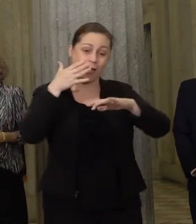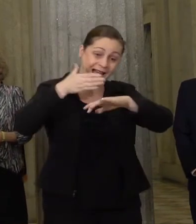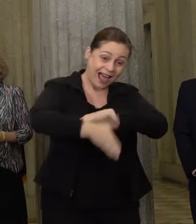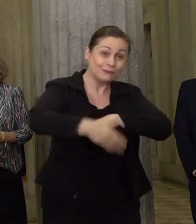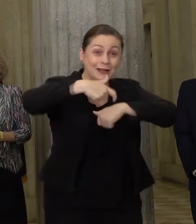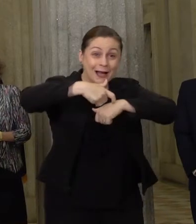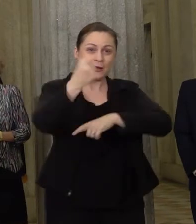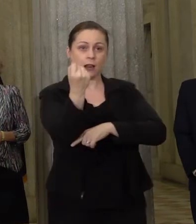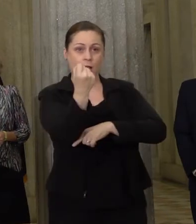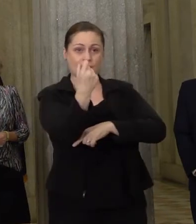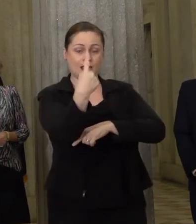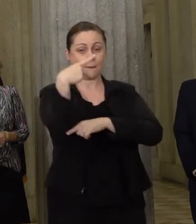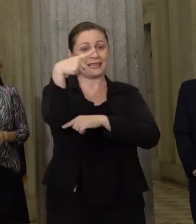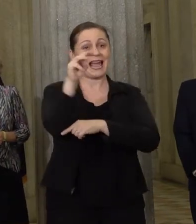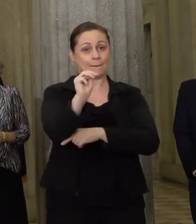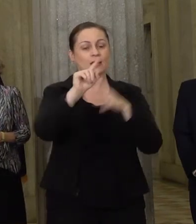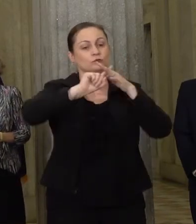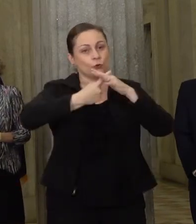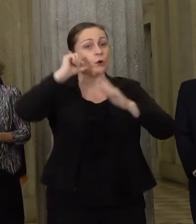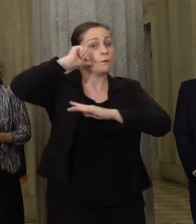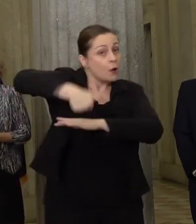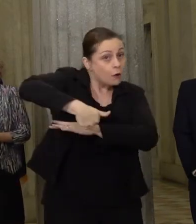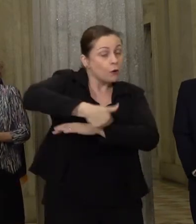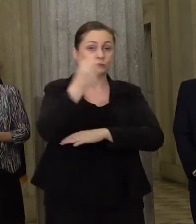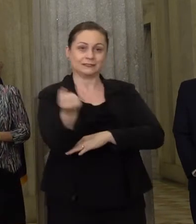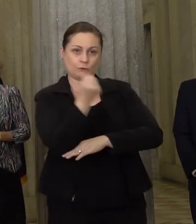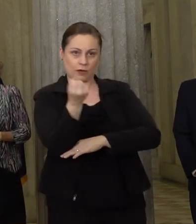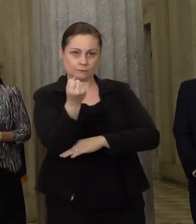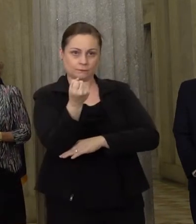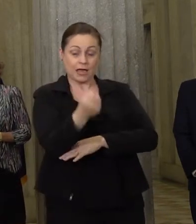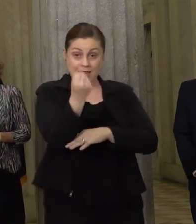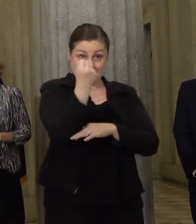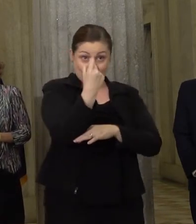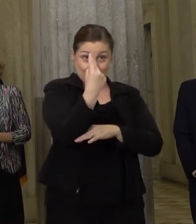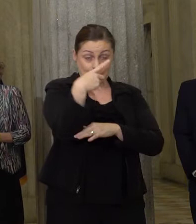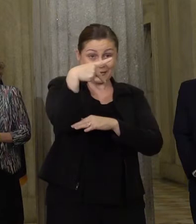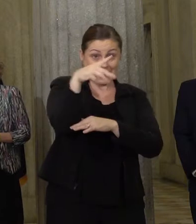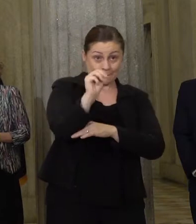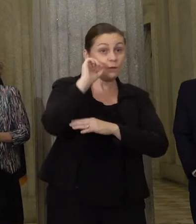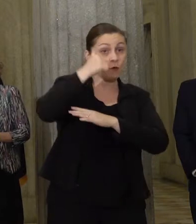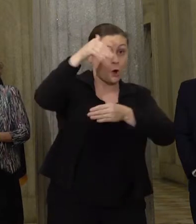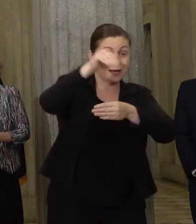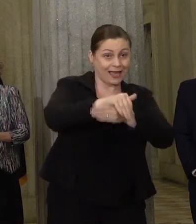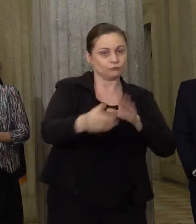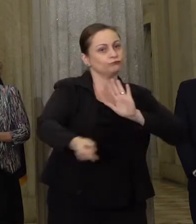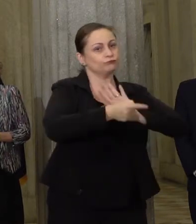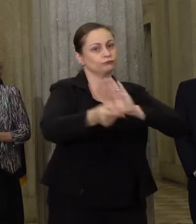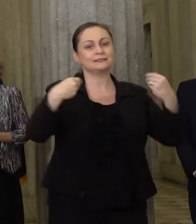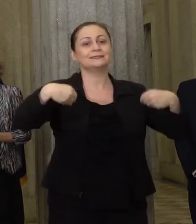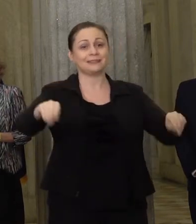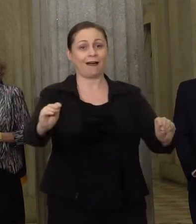p.m., starting tomorrow night, Saturday. After 11 p.m. tomorrow night, no sale of